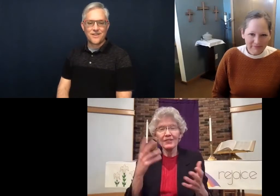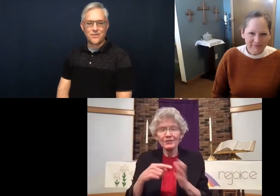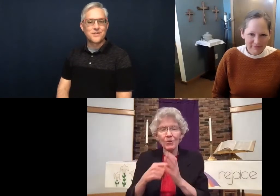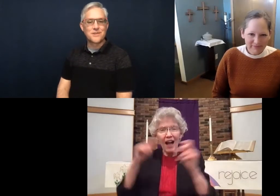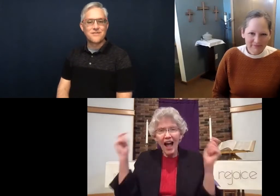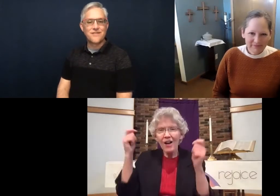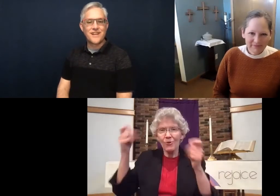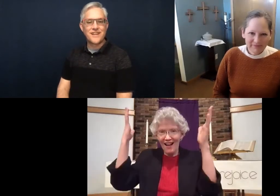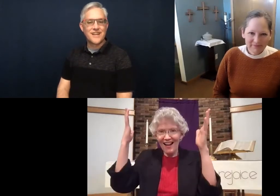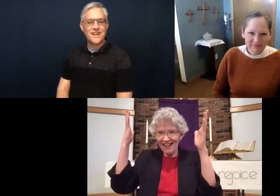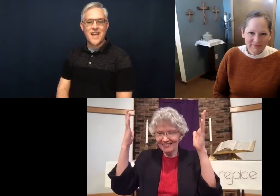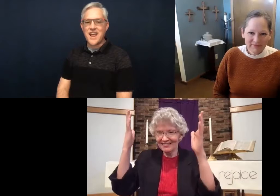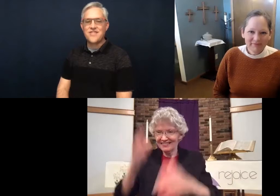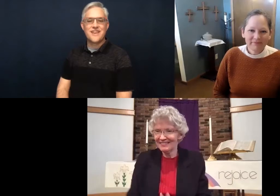Throw some confetti in the air.